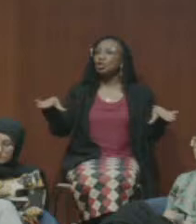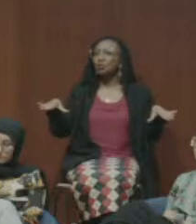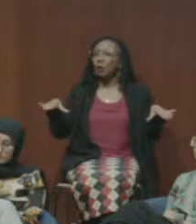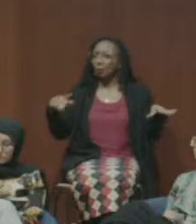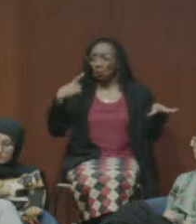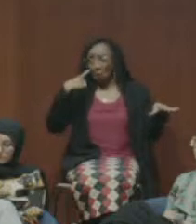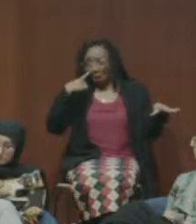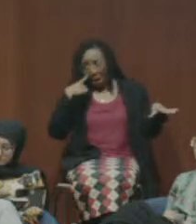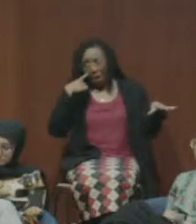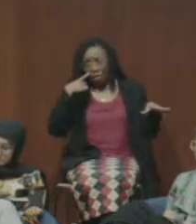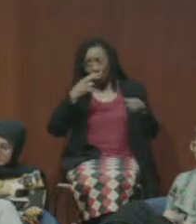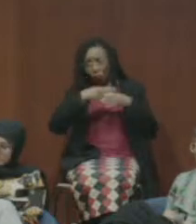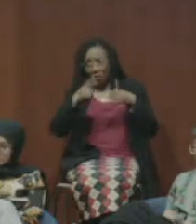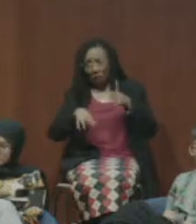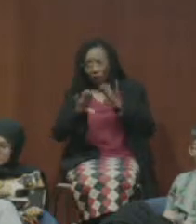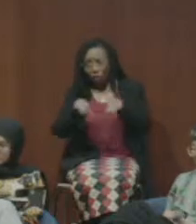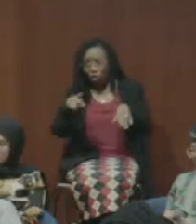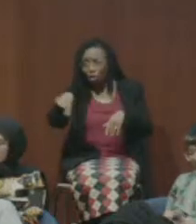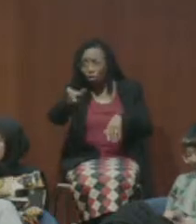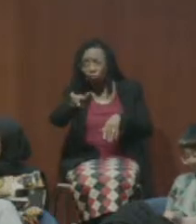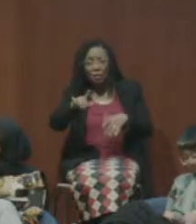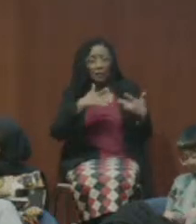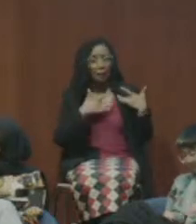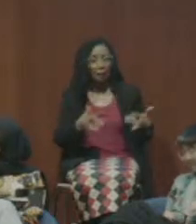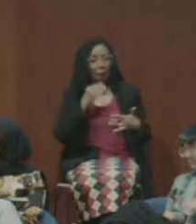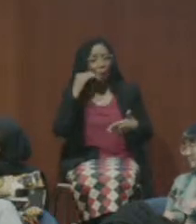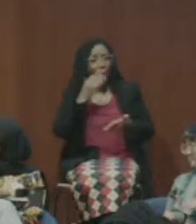look at the outcome for the children, they're more likely to be